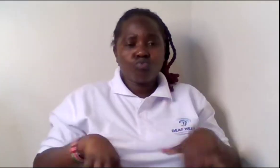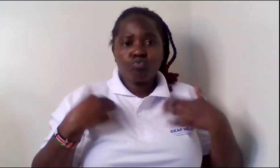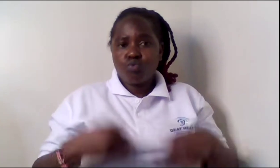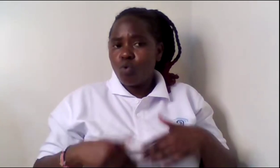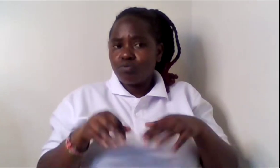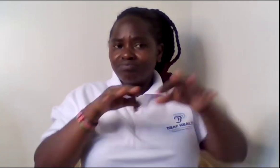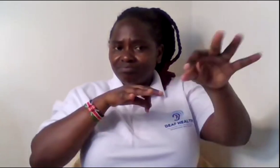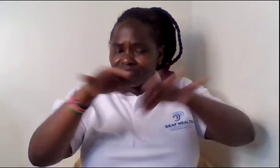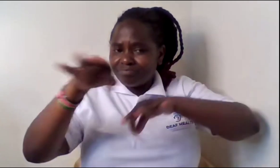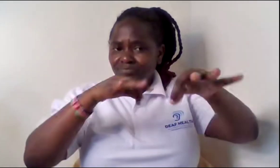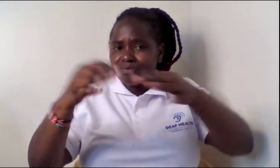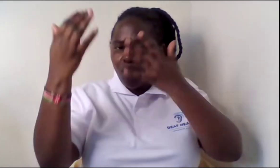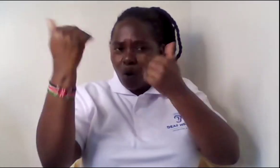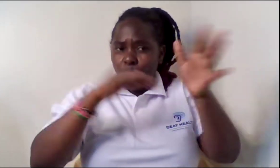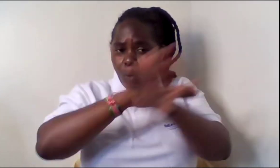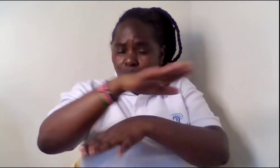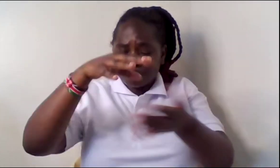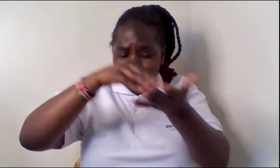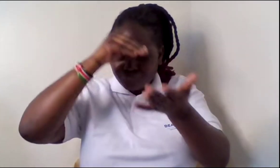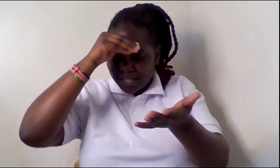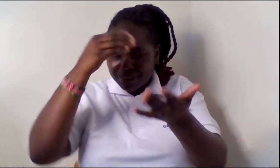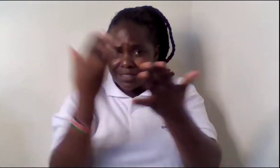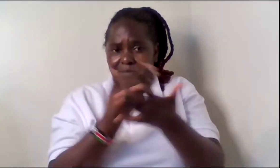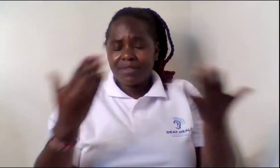And I hope we've all learned something new, and we will share